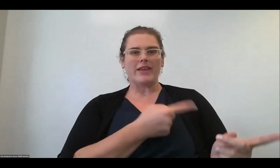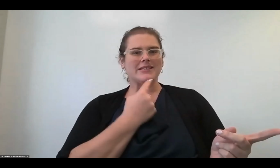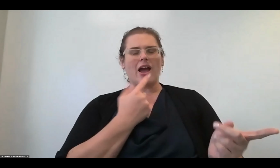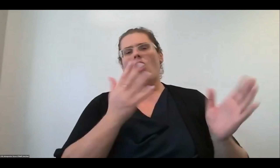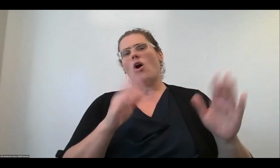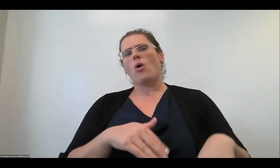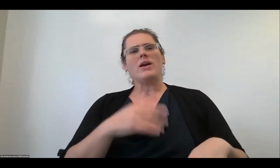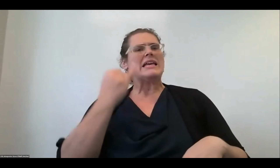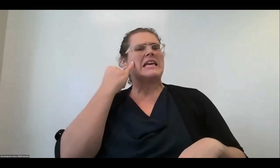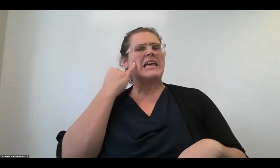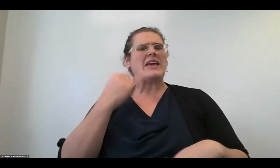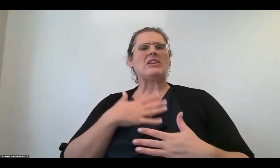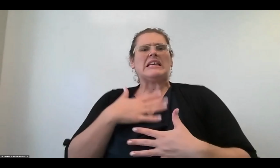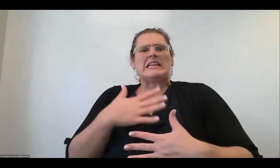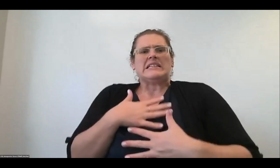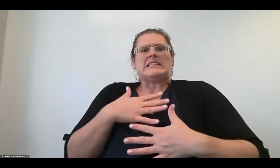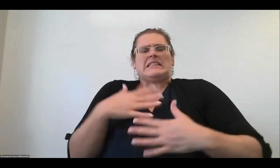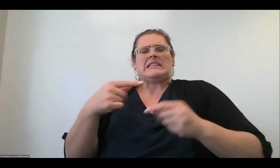breath, being